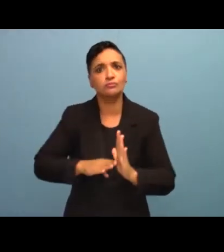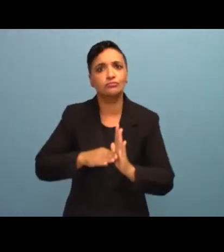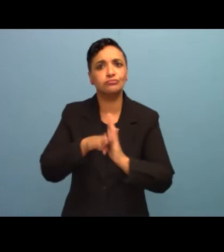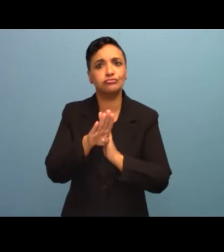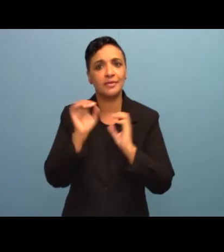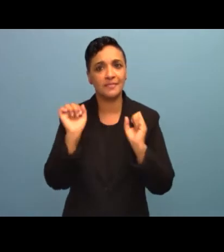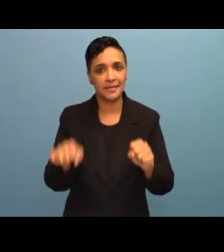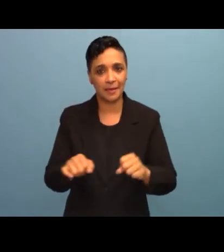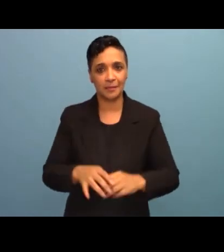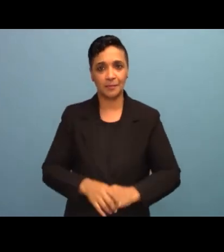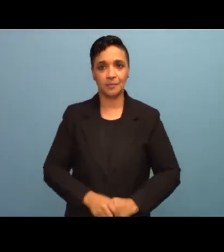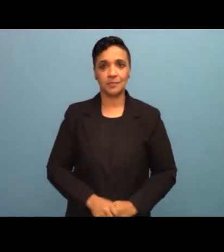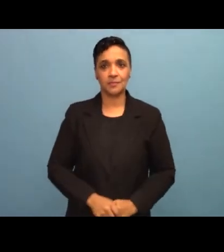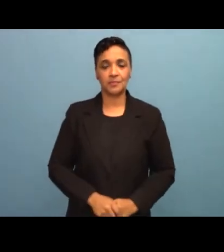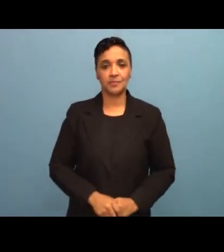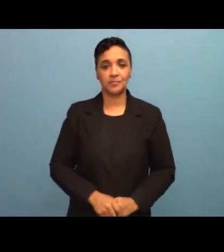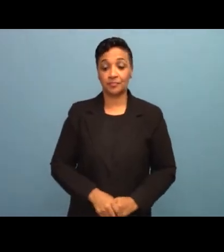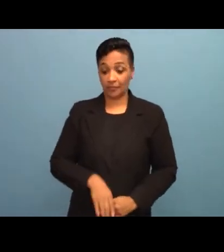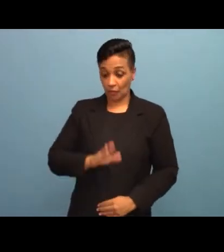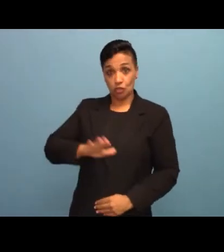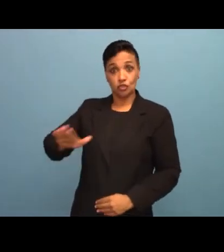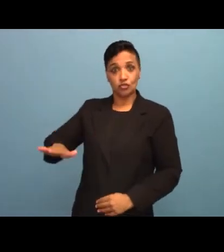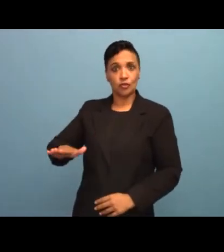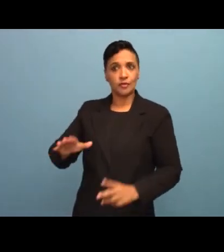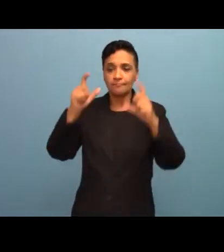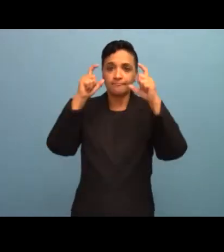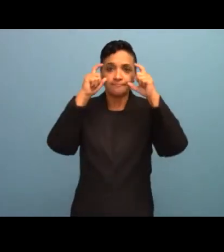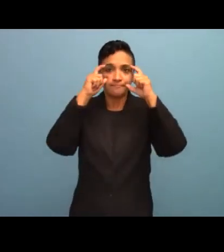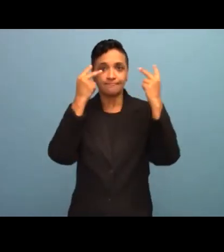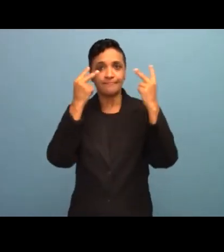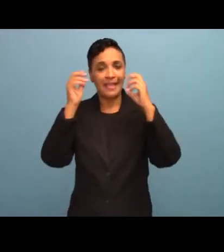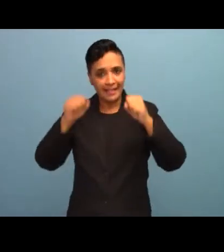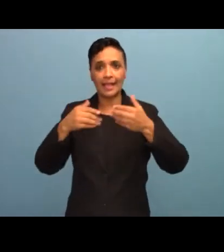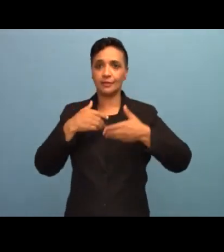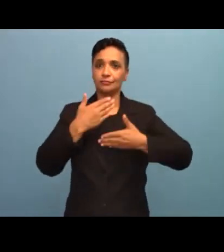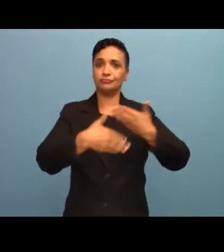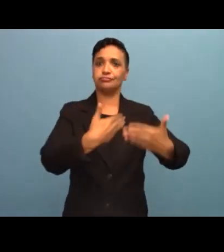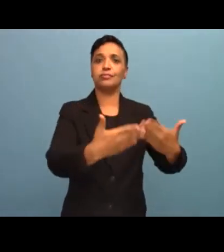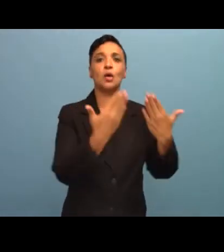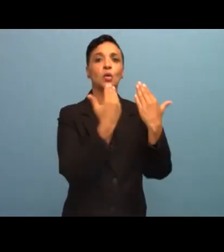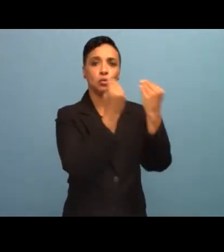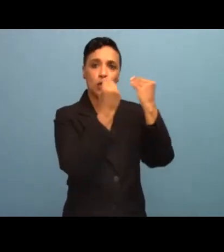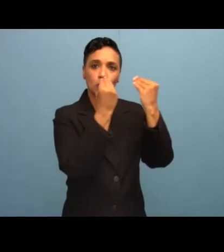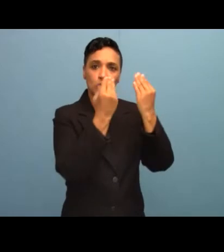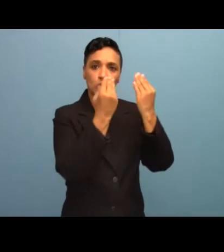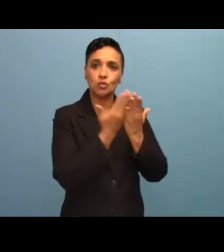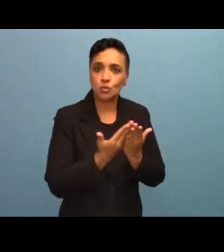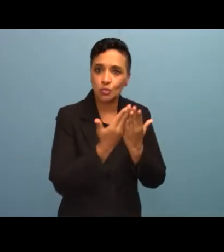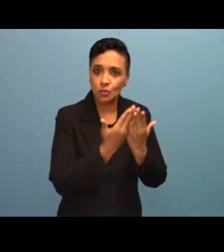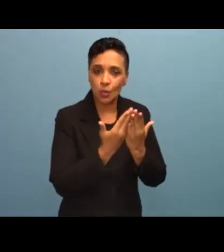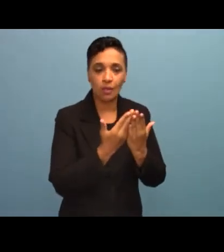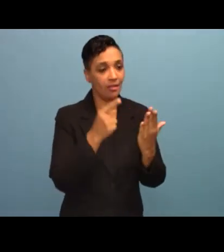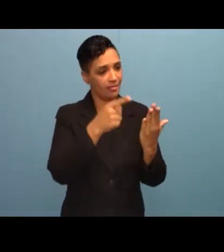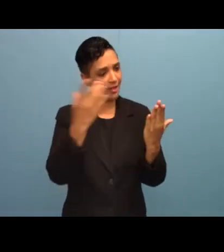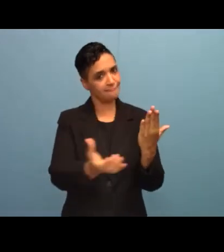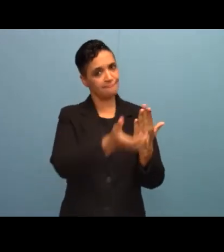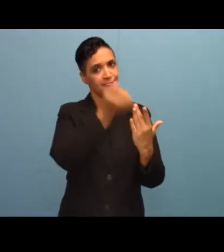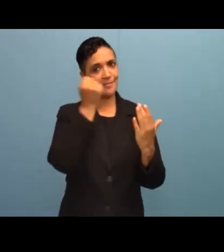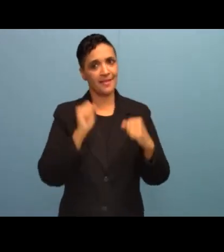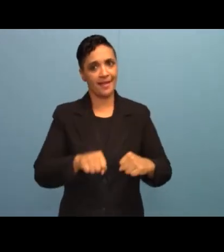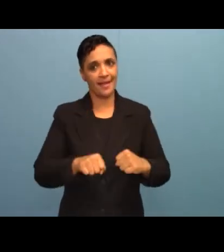children access to eye care will keep them in school, boost their educational attainment, and can strengthen the